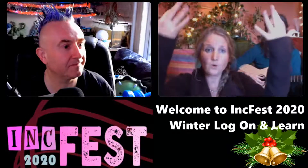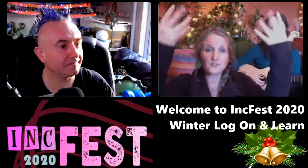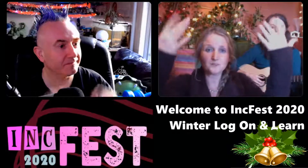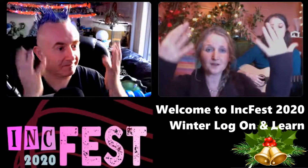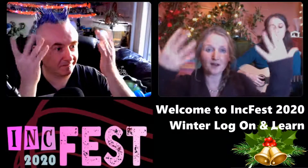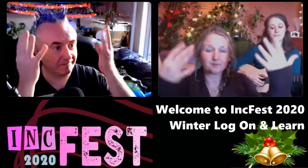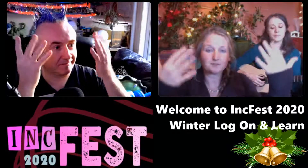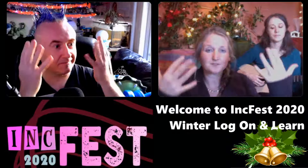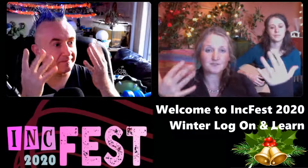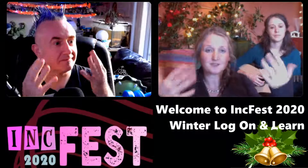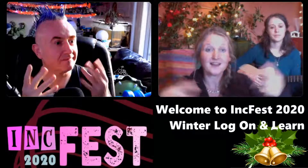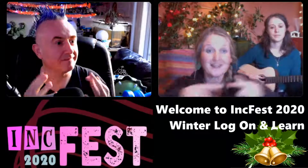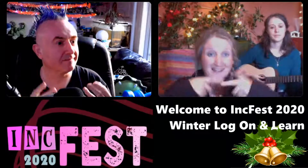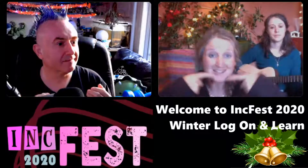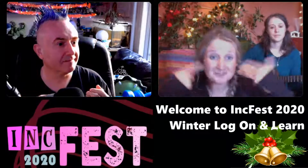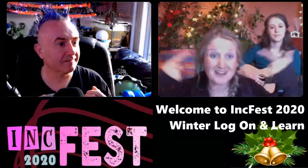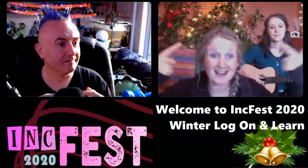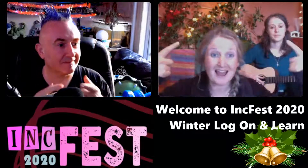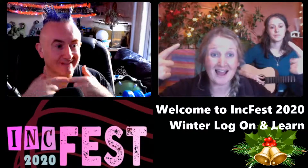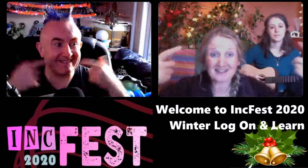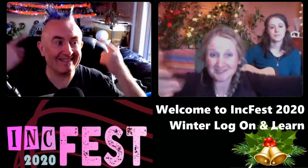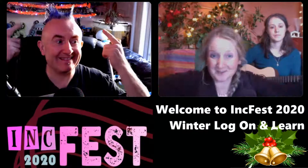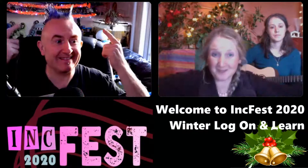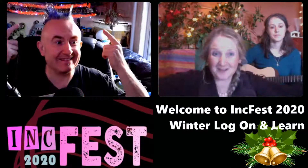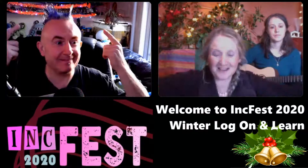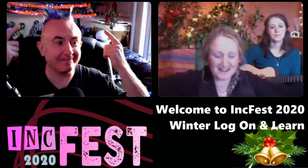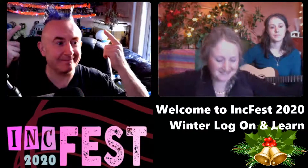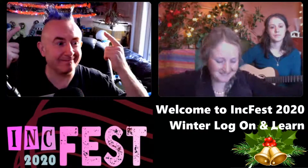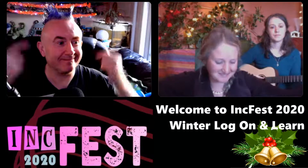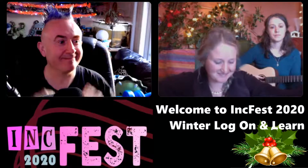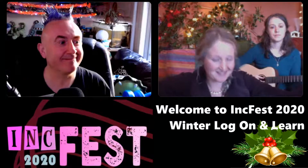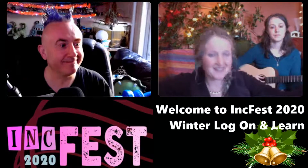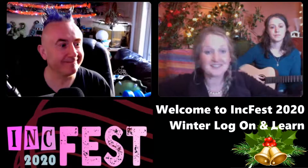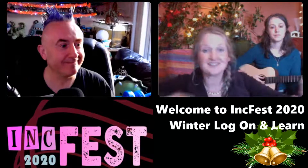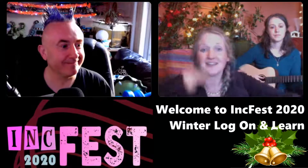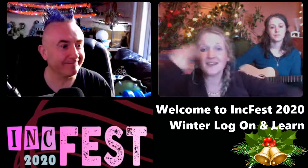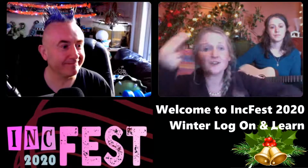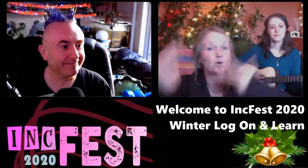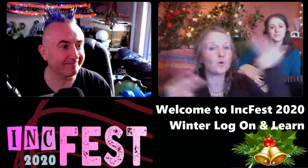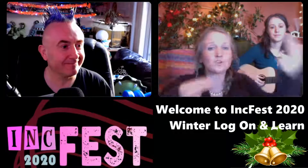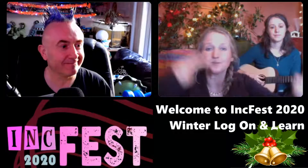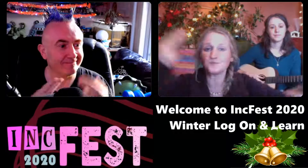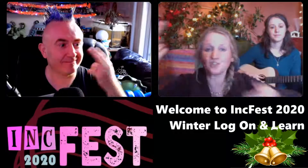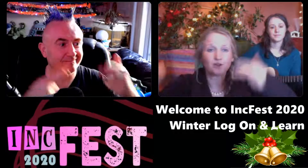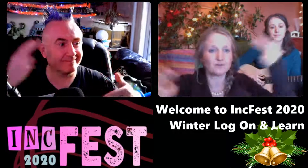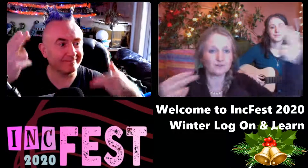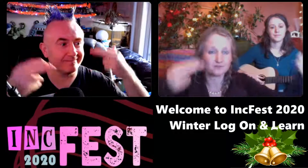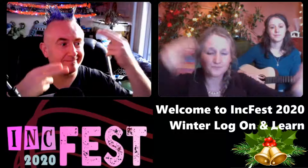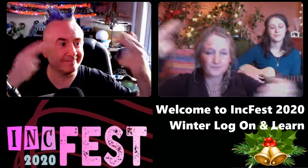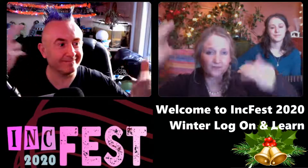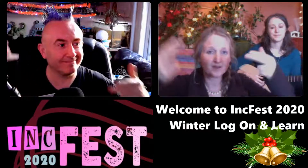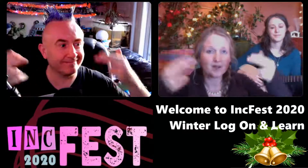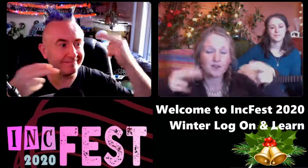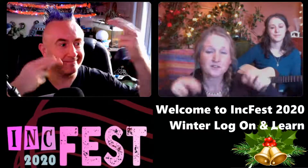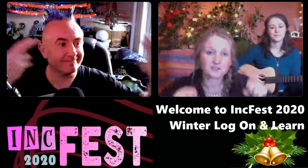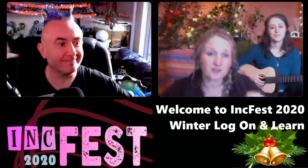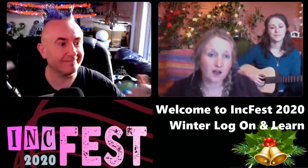autumn comes, let us be glad, we can be glad, singing an autumn tune. Stars